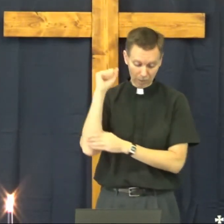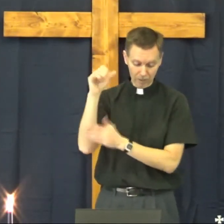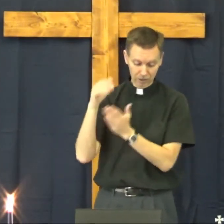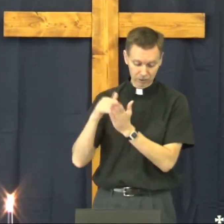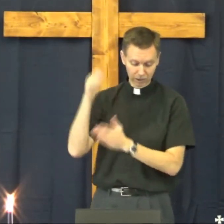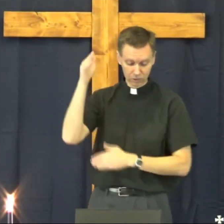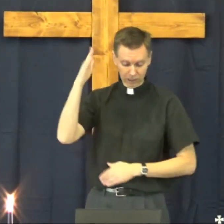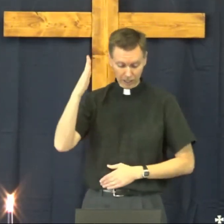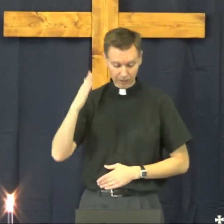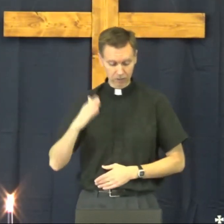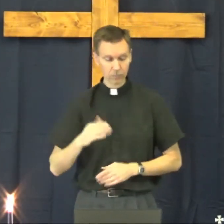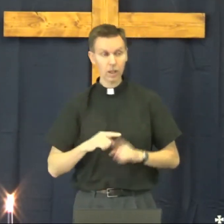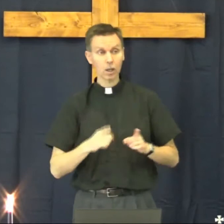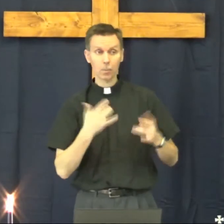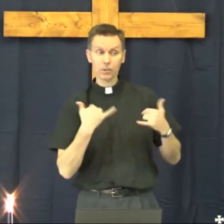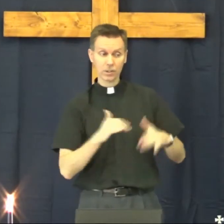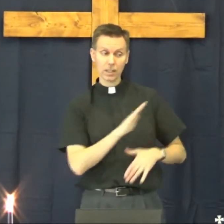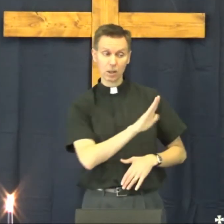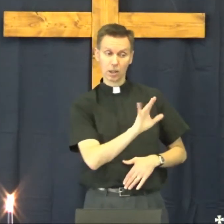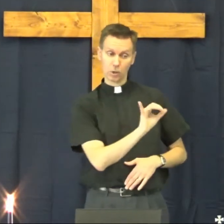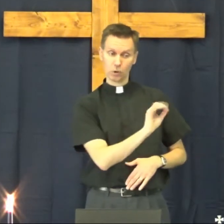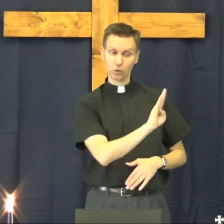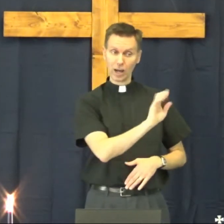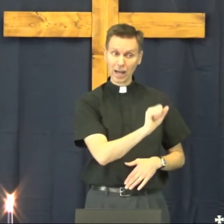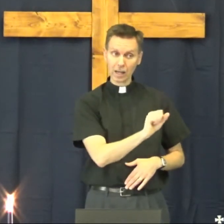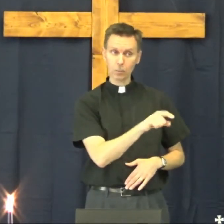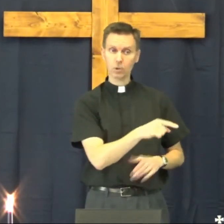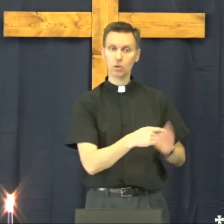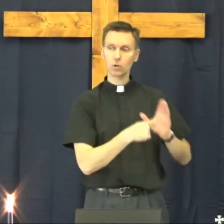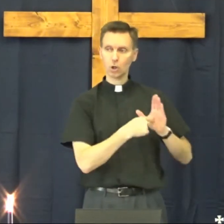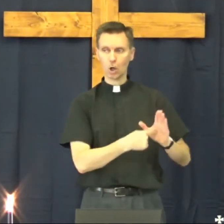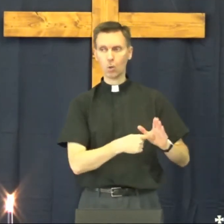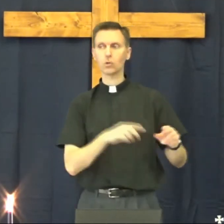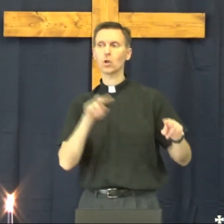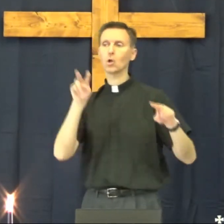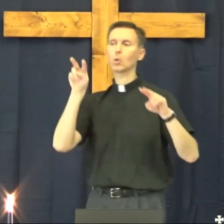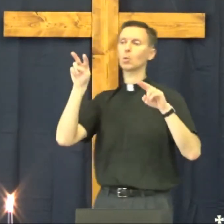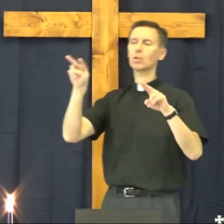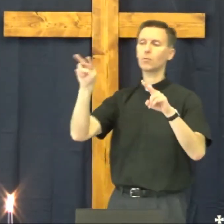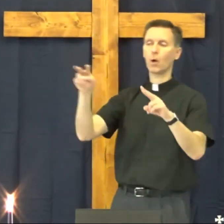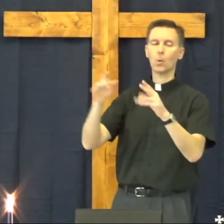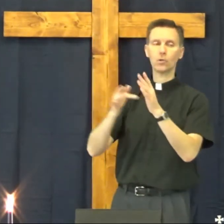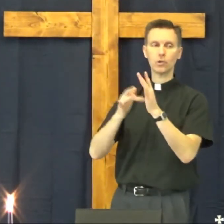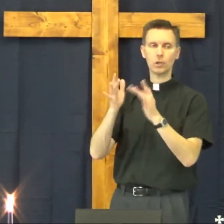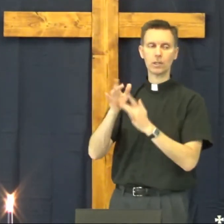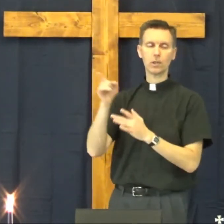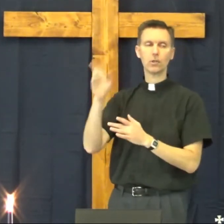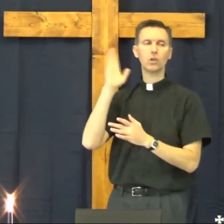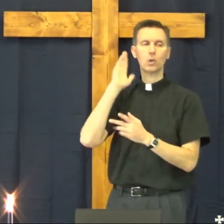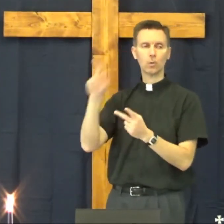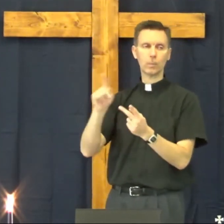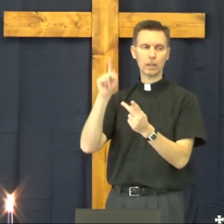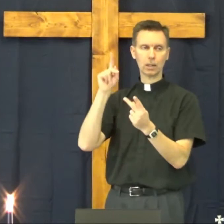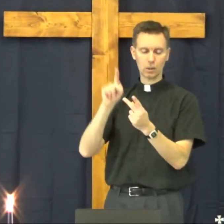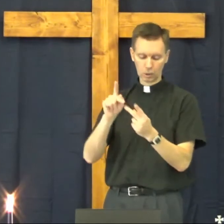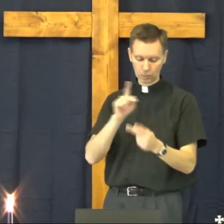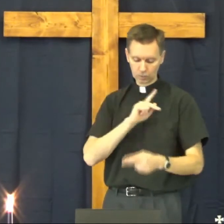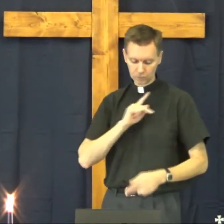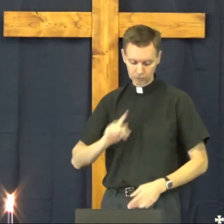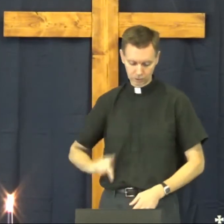rebellious against God. But still, their jobs showed, look forward to Jesus, who will be the perfect